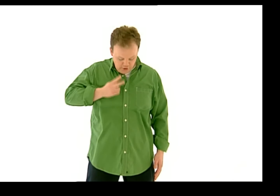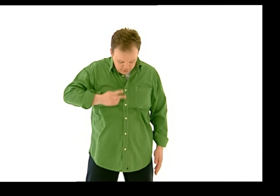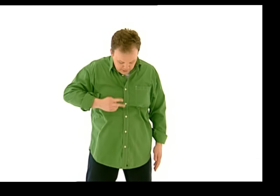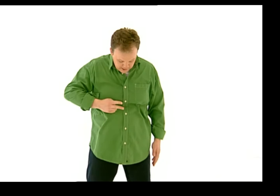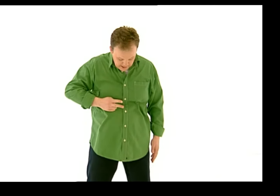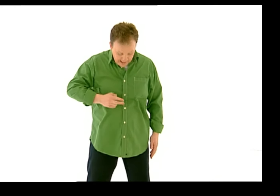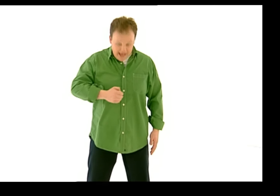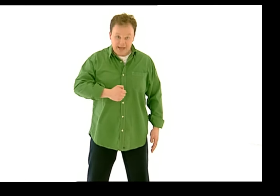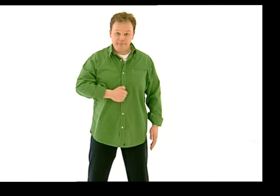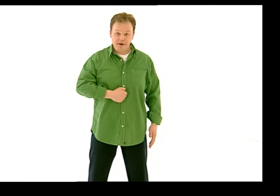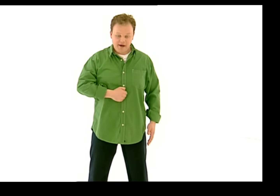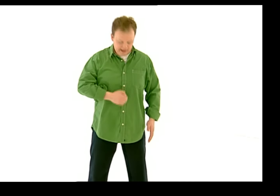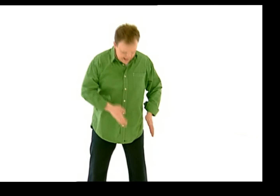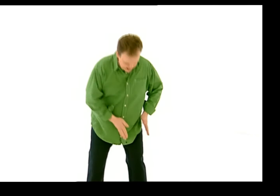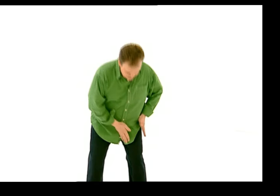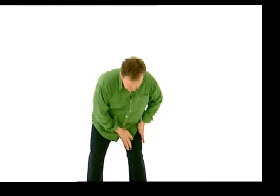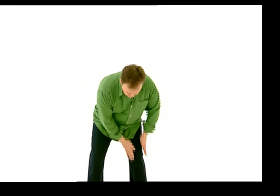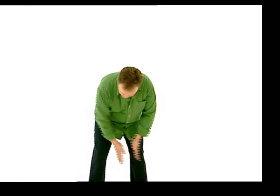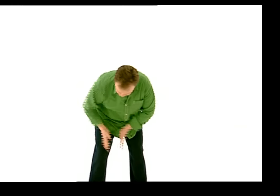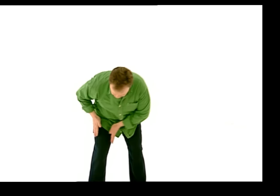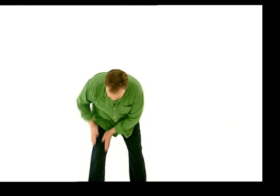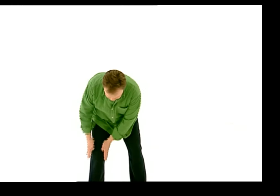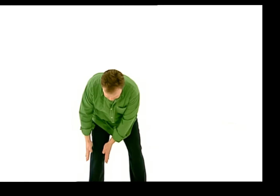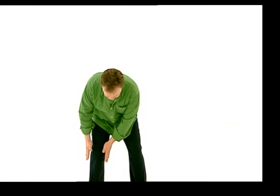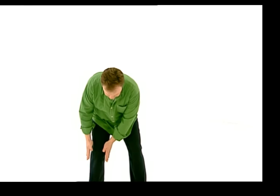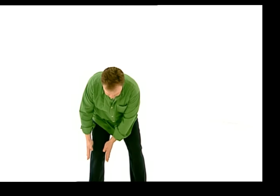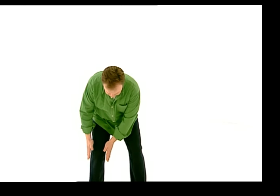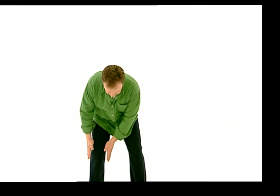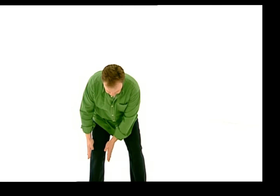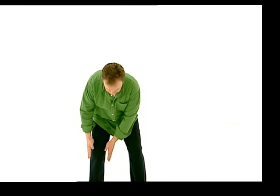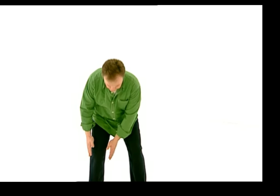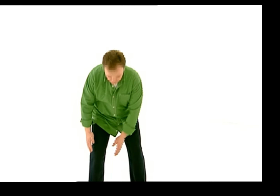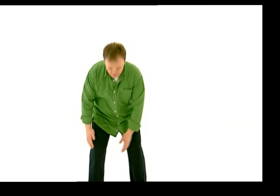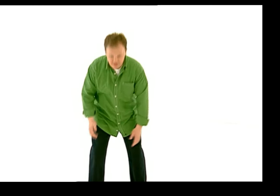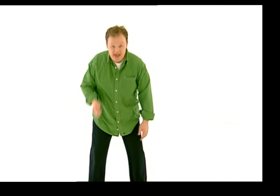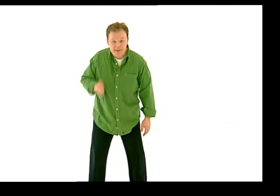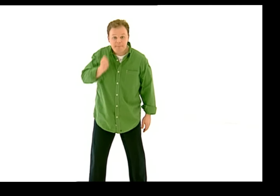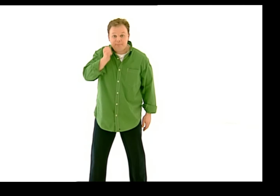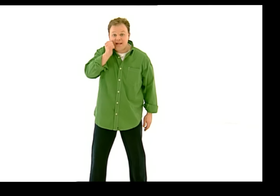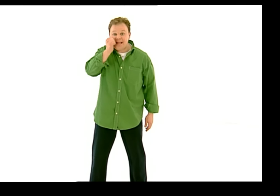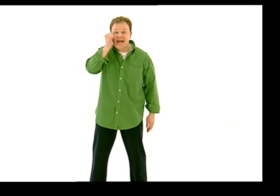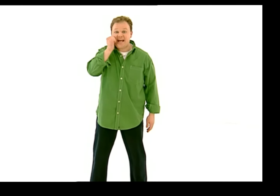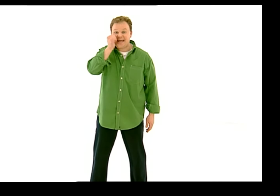Look at my trousers. They're black.